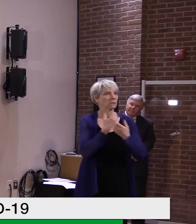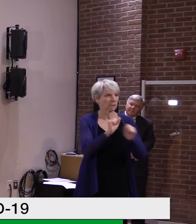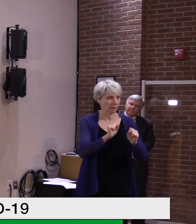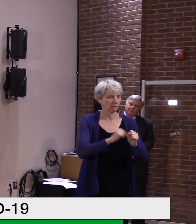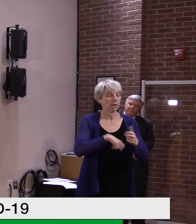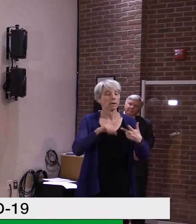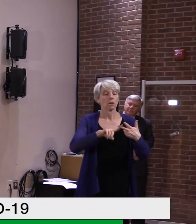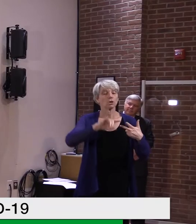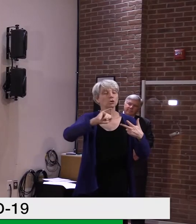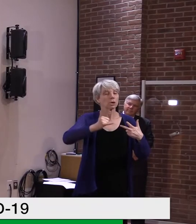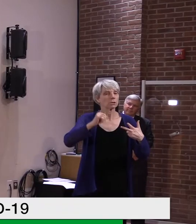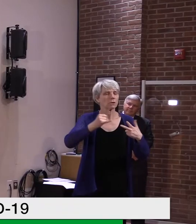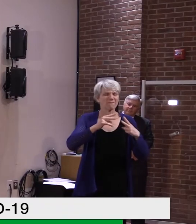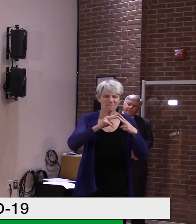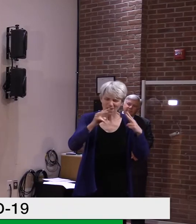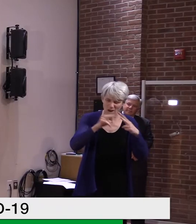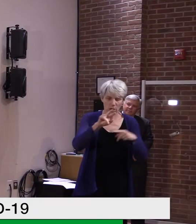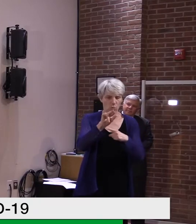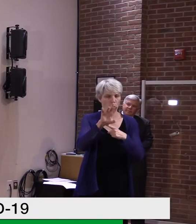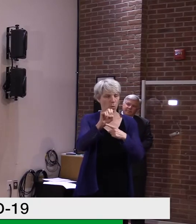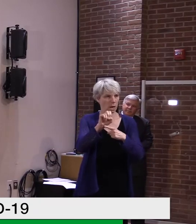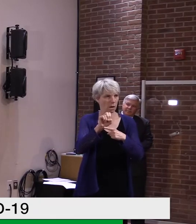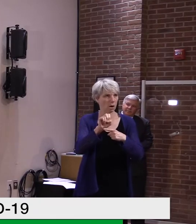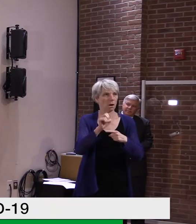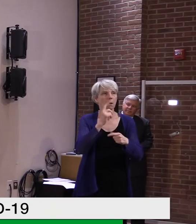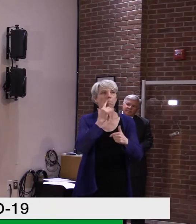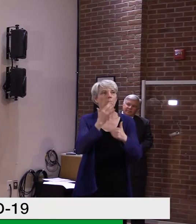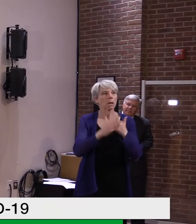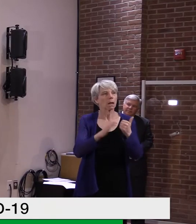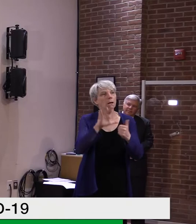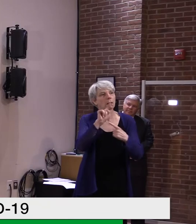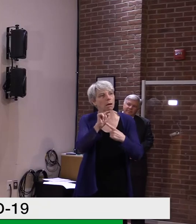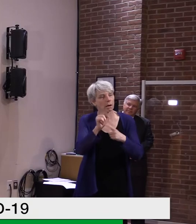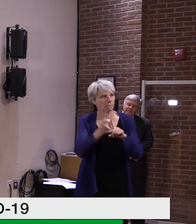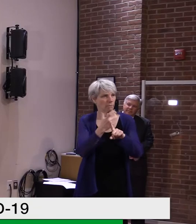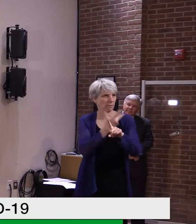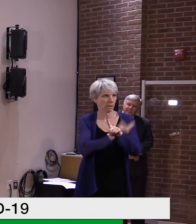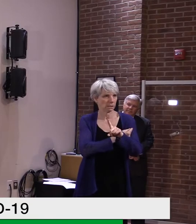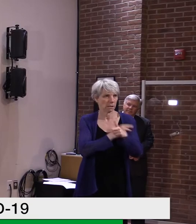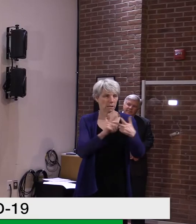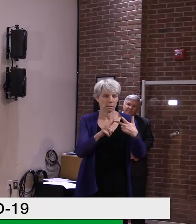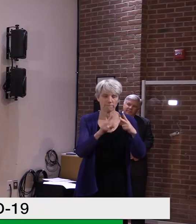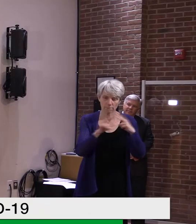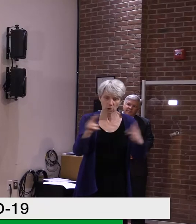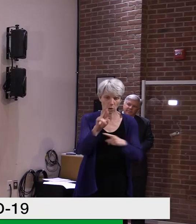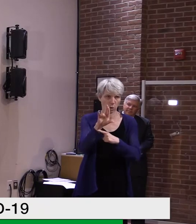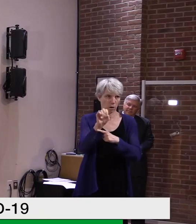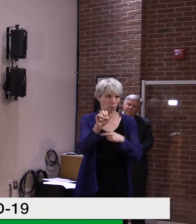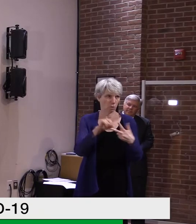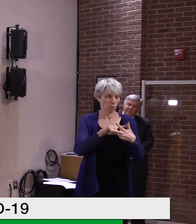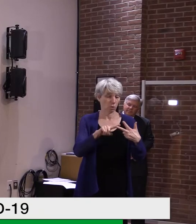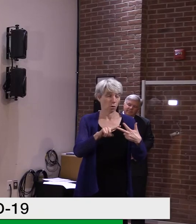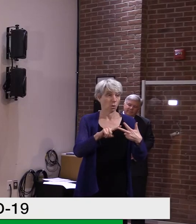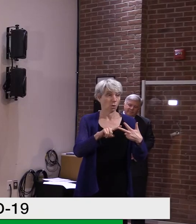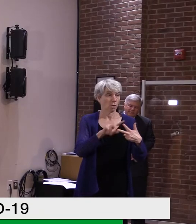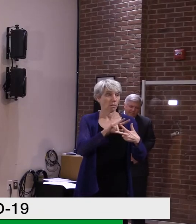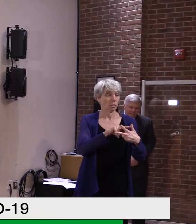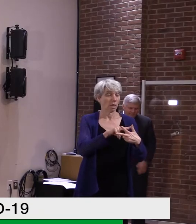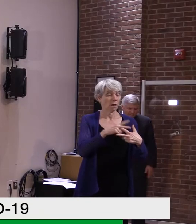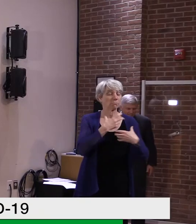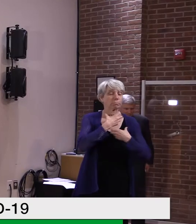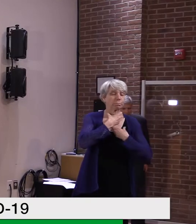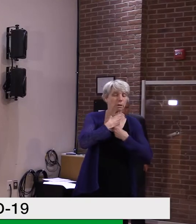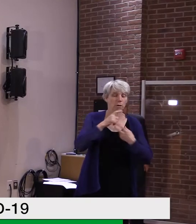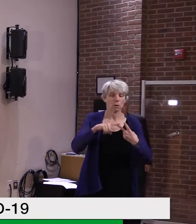disorder. So we can't ignore these things, but again, we need to put them in the context